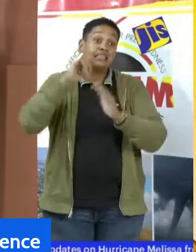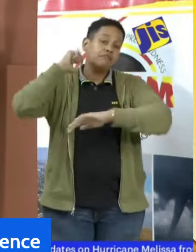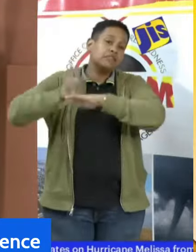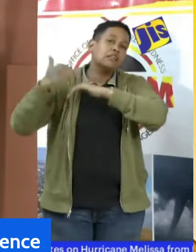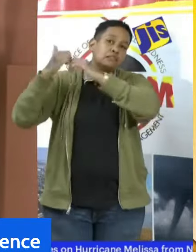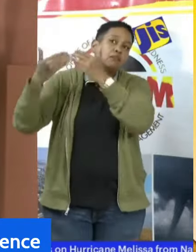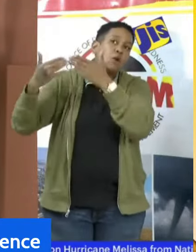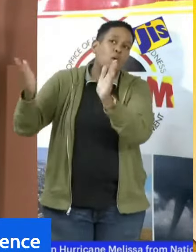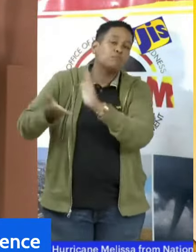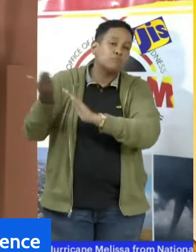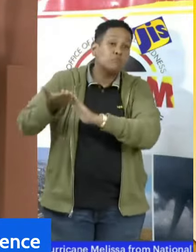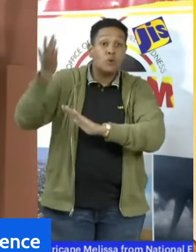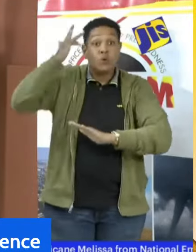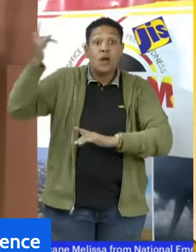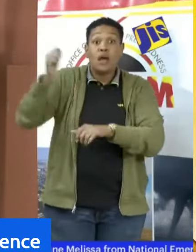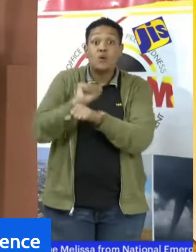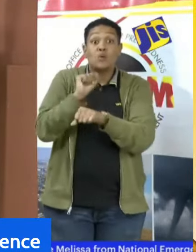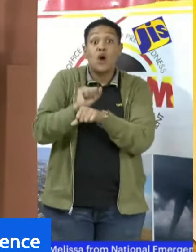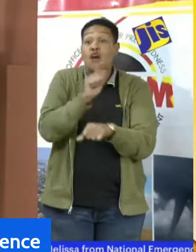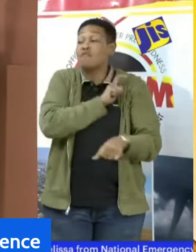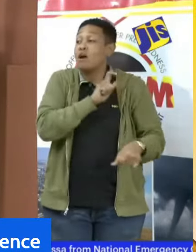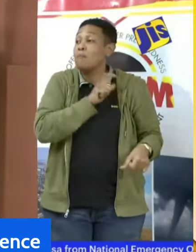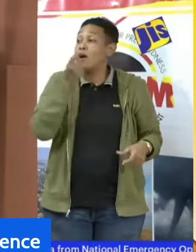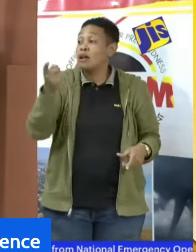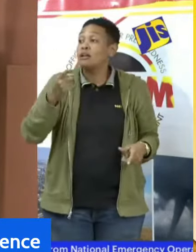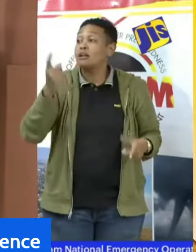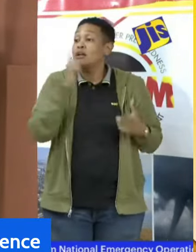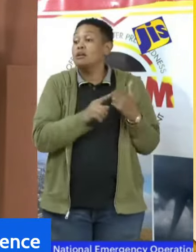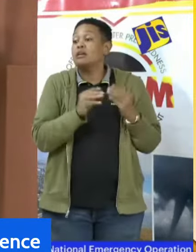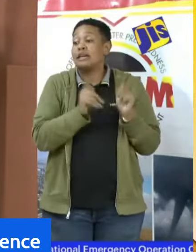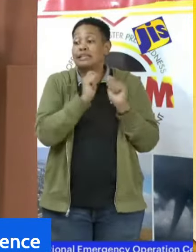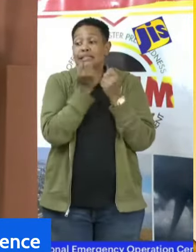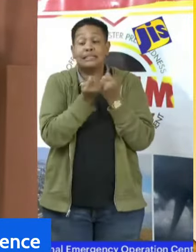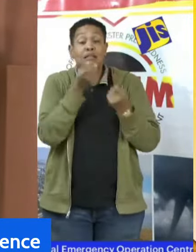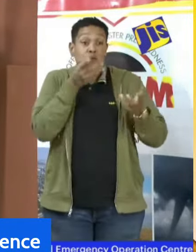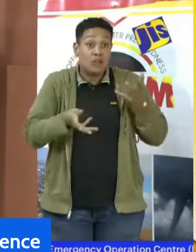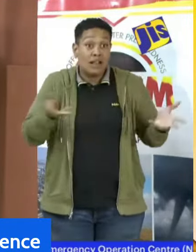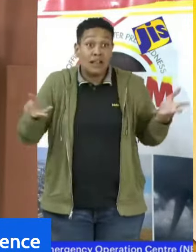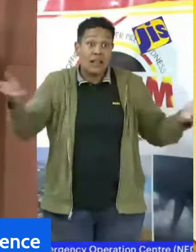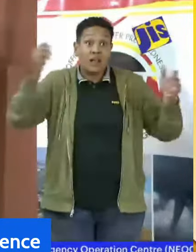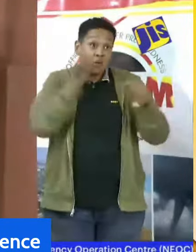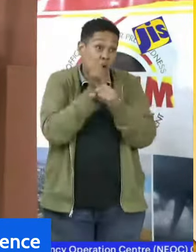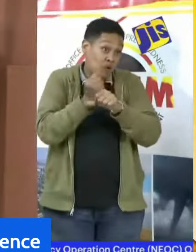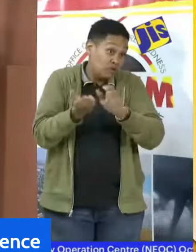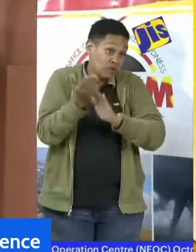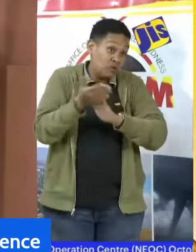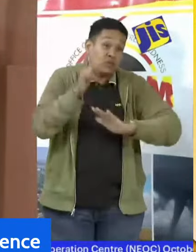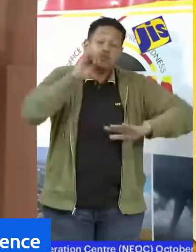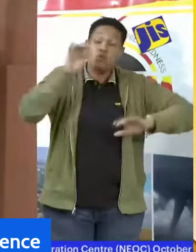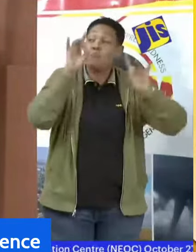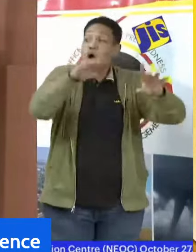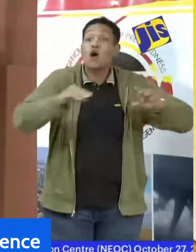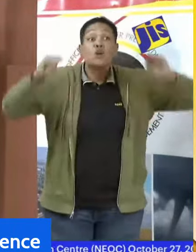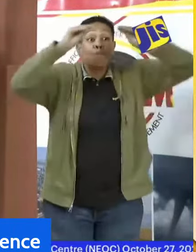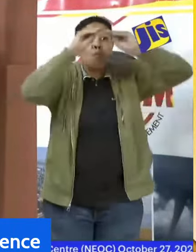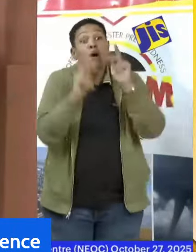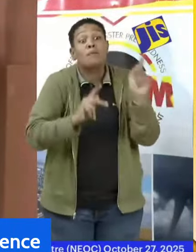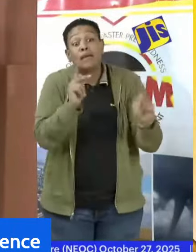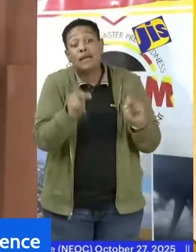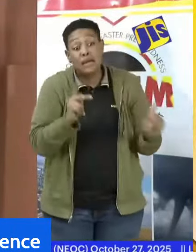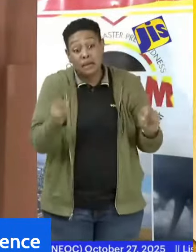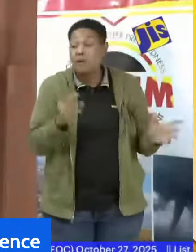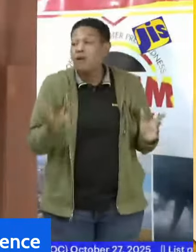because the work of the police and the team on the ground has brought in more